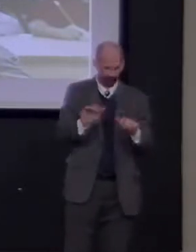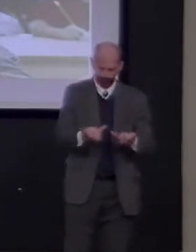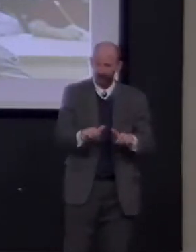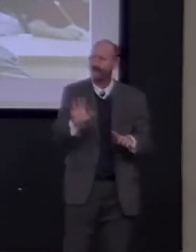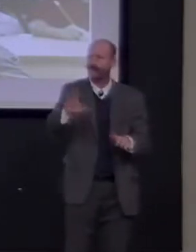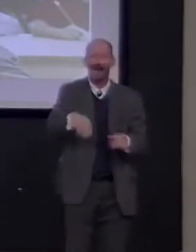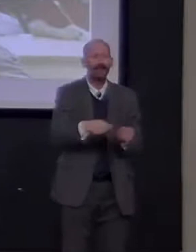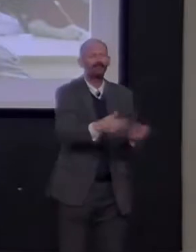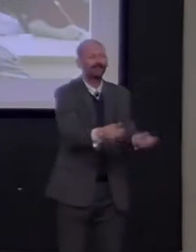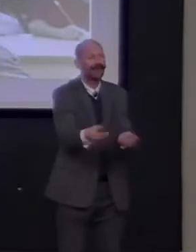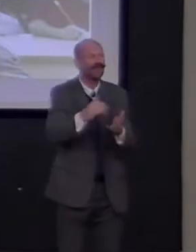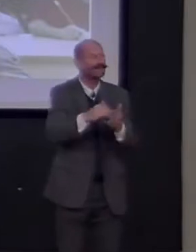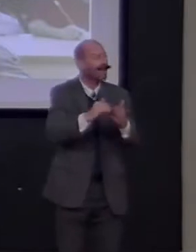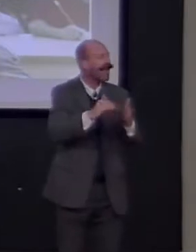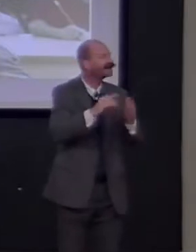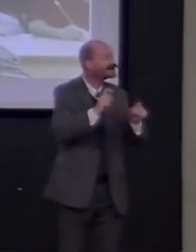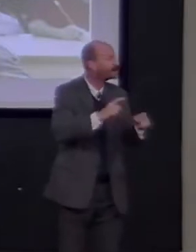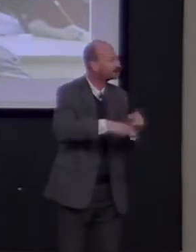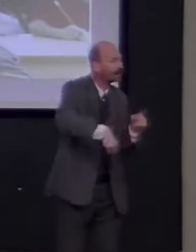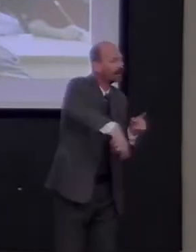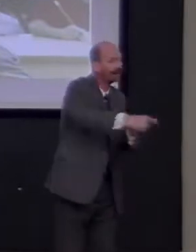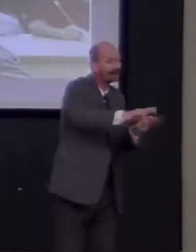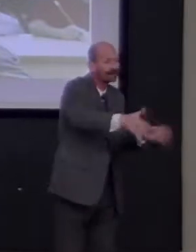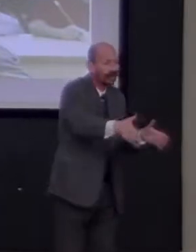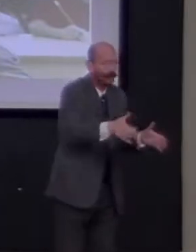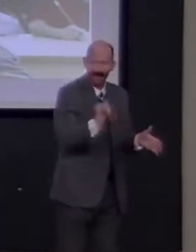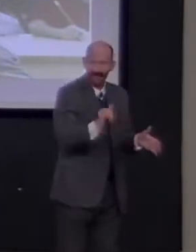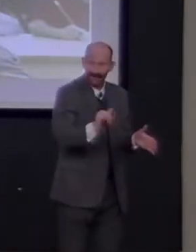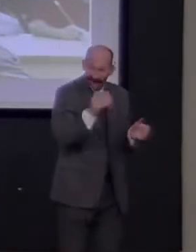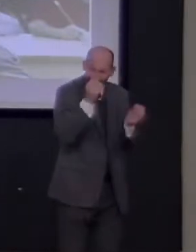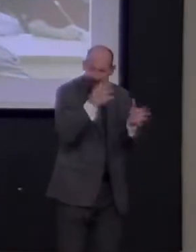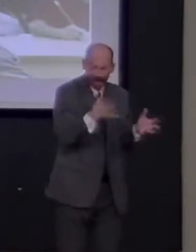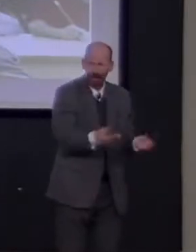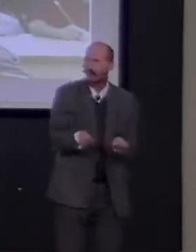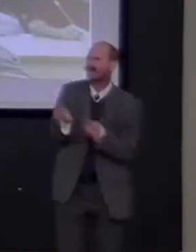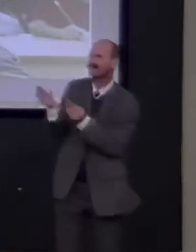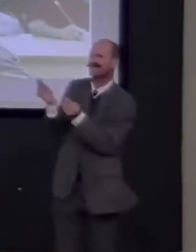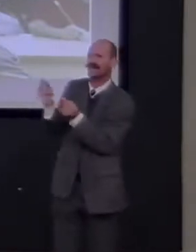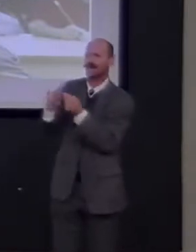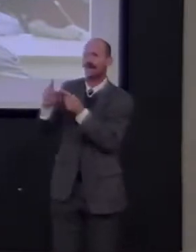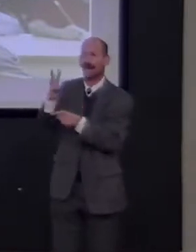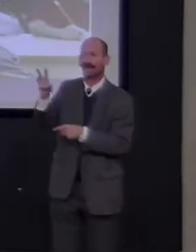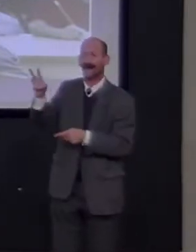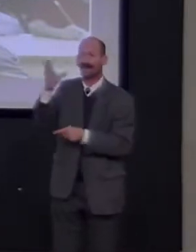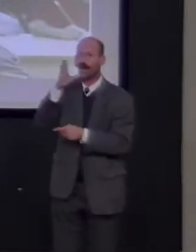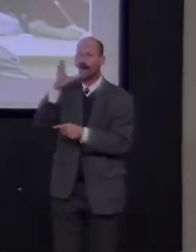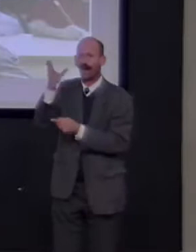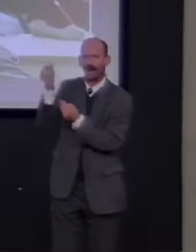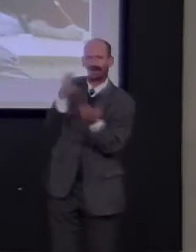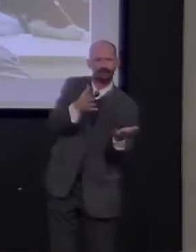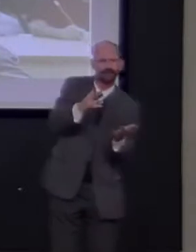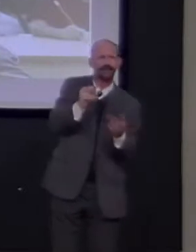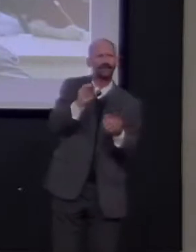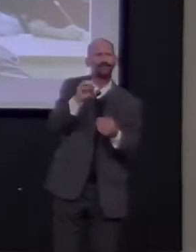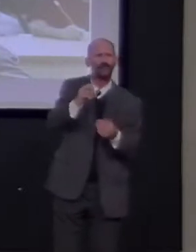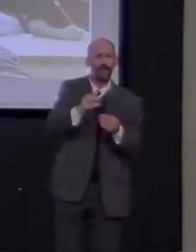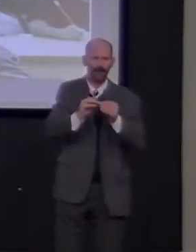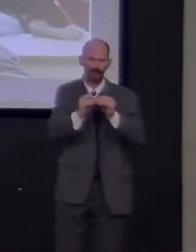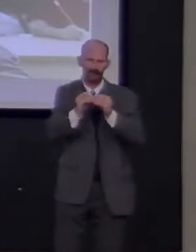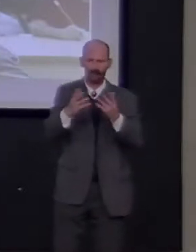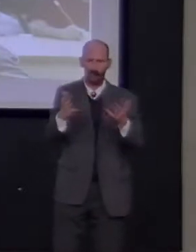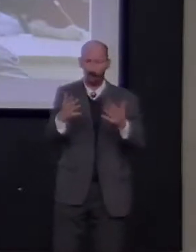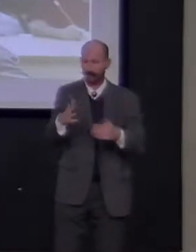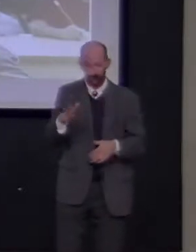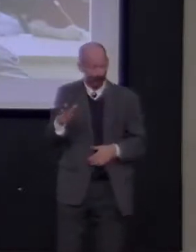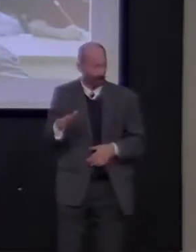you can enter the data back into the website and get a norm. These are based on children in Ontario, but they